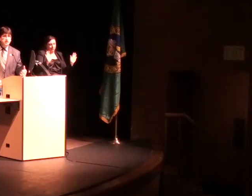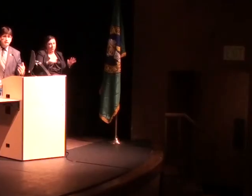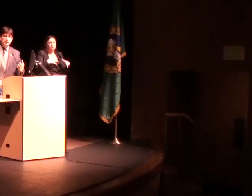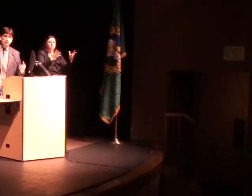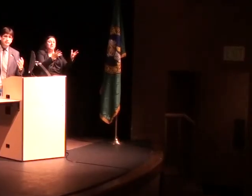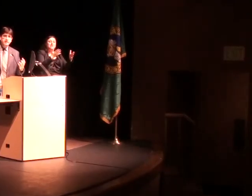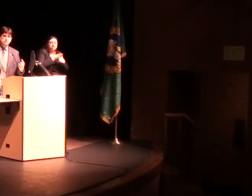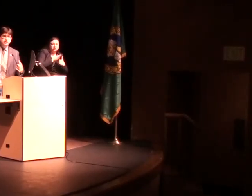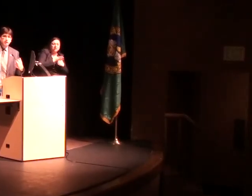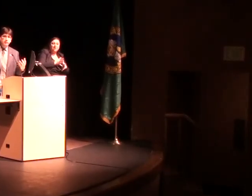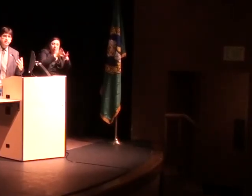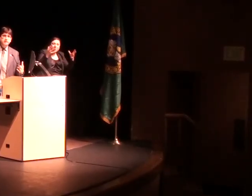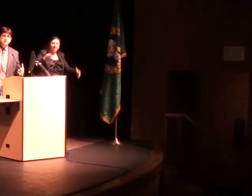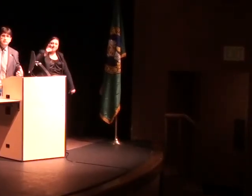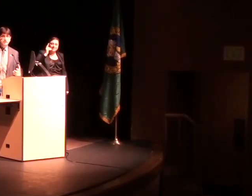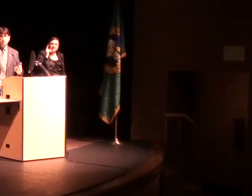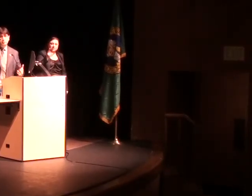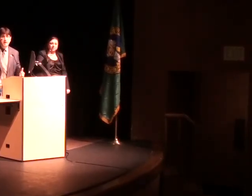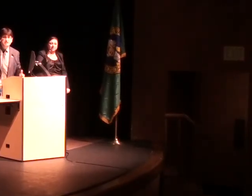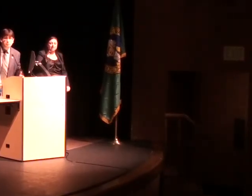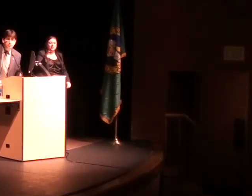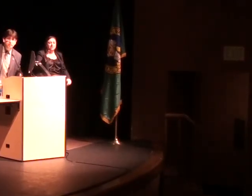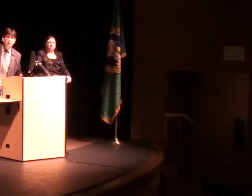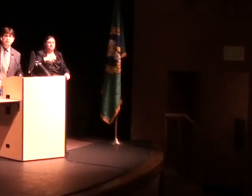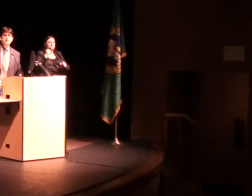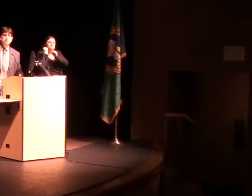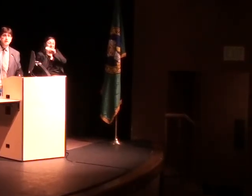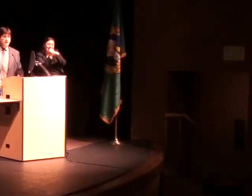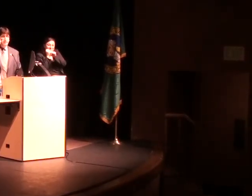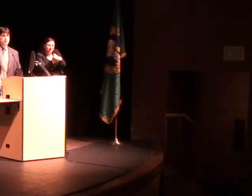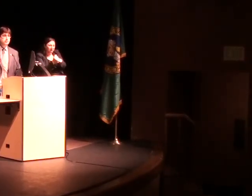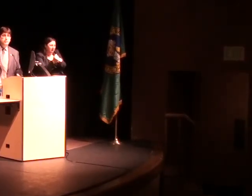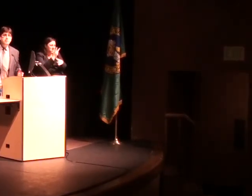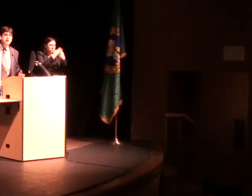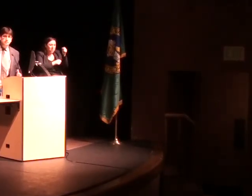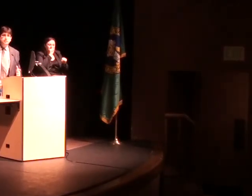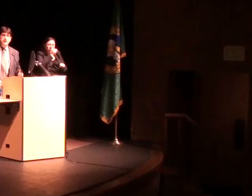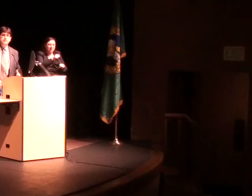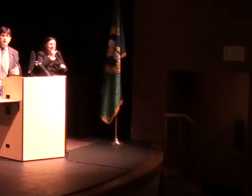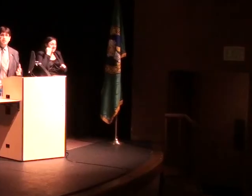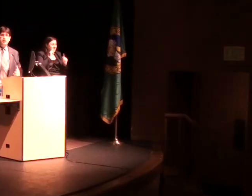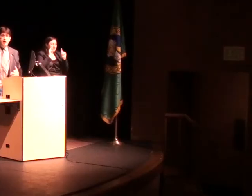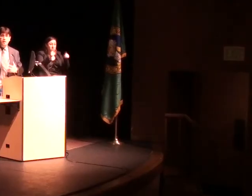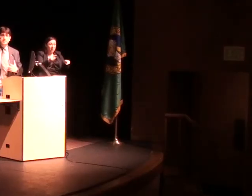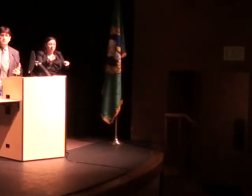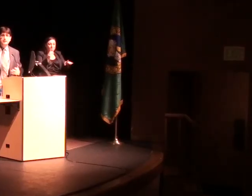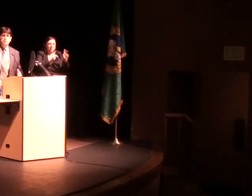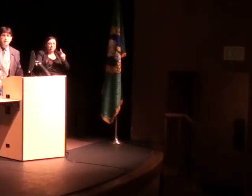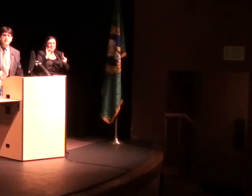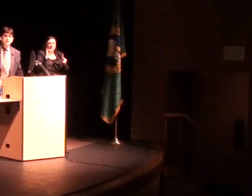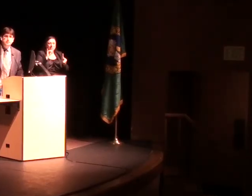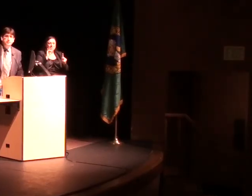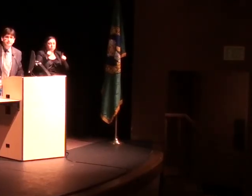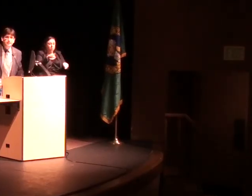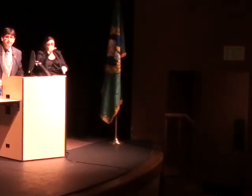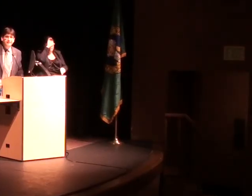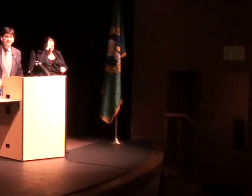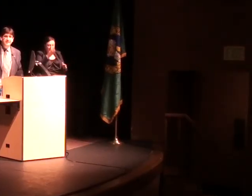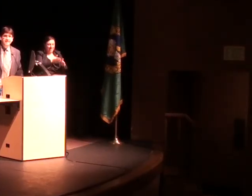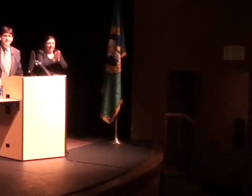We share a lot of history, a lot of things, for example, baseball. We love baseball. If you go to Cuba, everybody's going to ask you, how is the Mariners